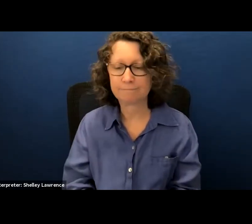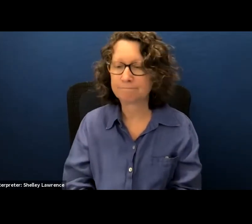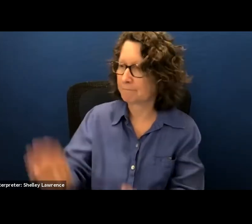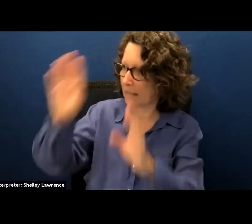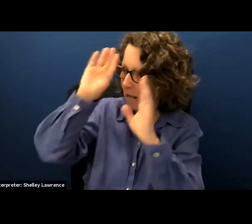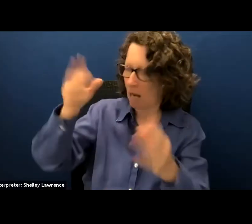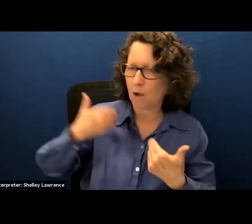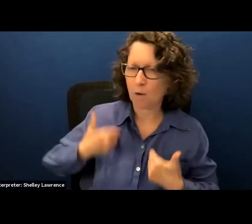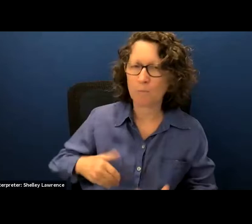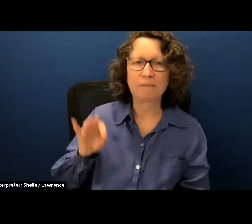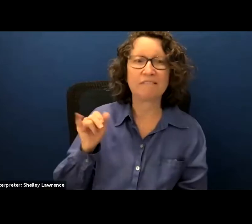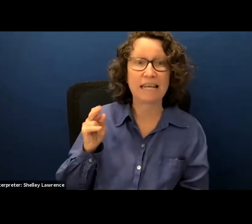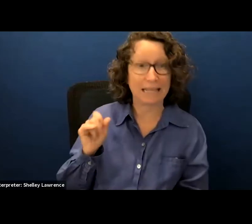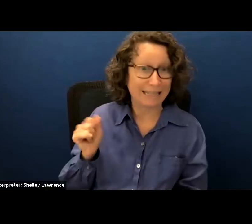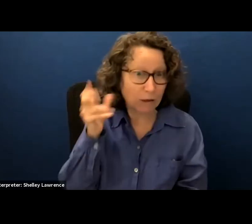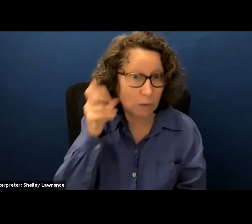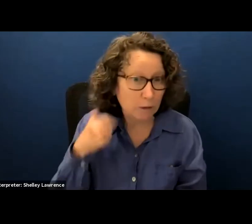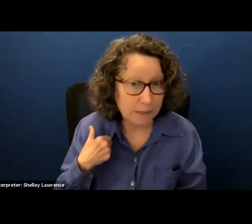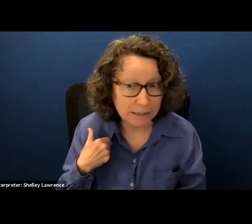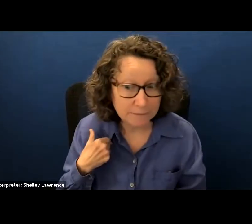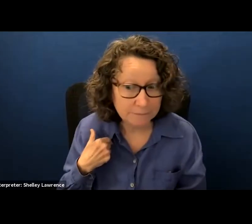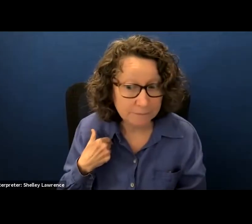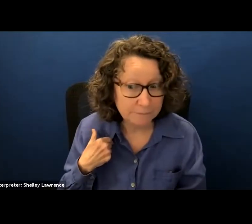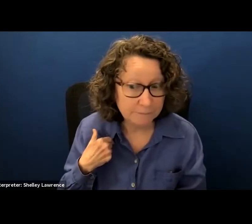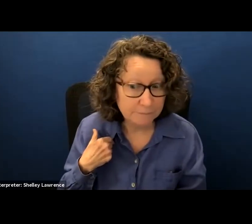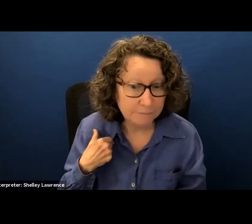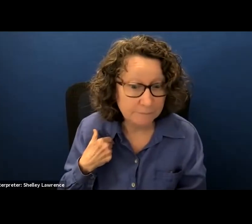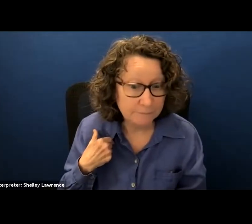Hello, my name is Finnegan Wright. Can you hear me?